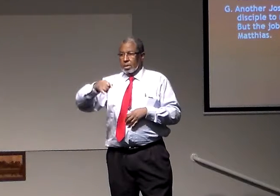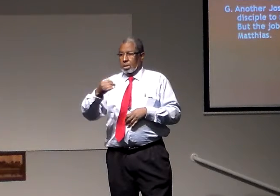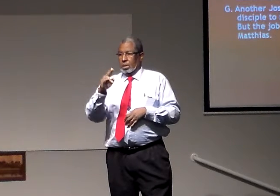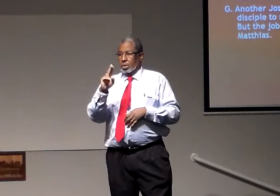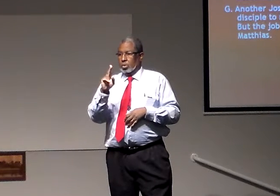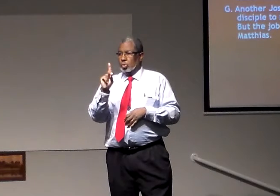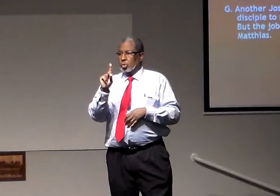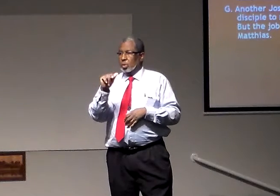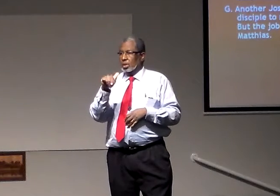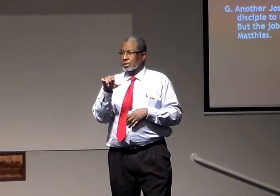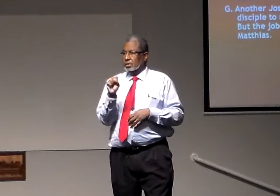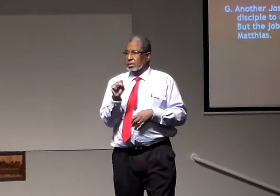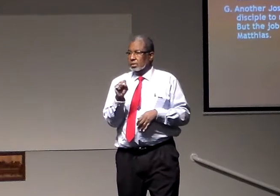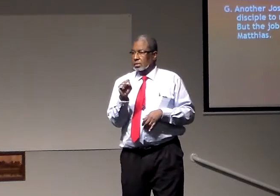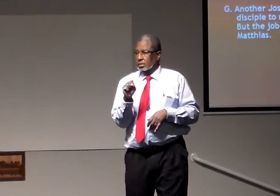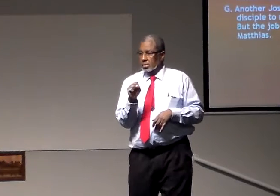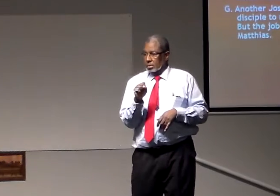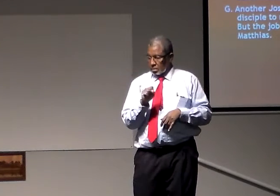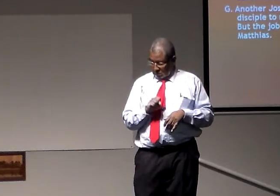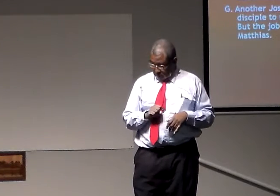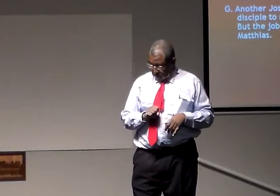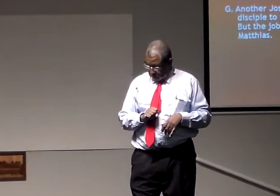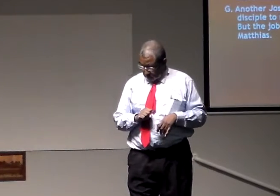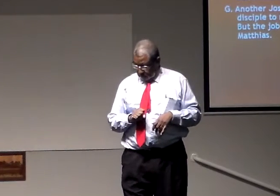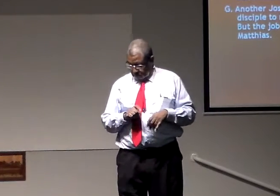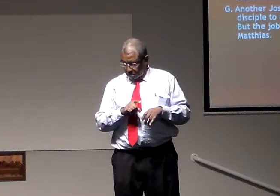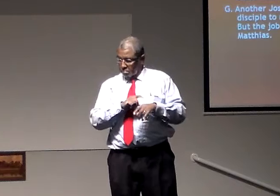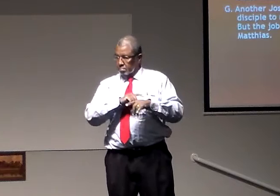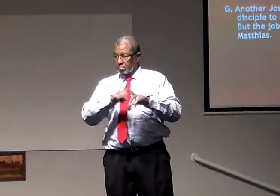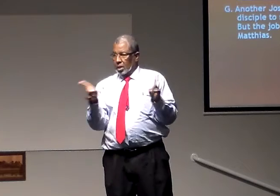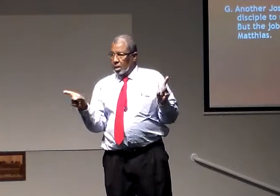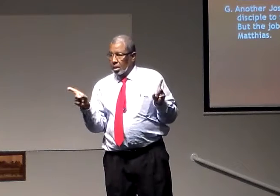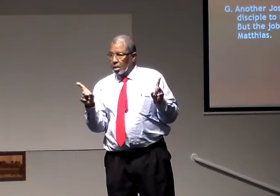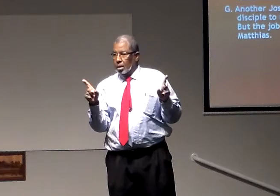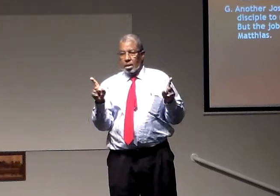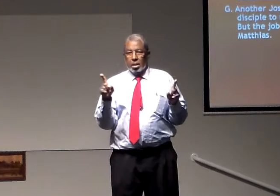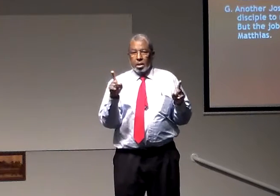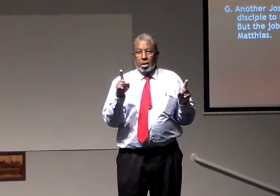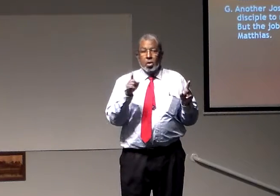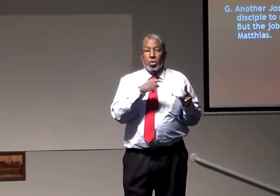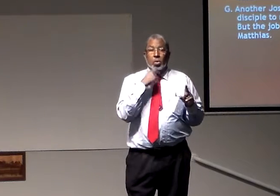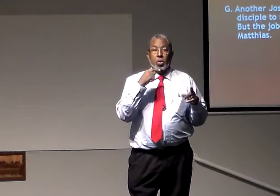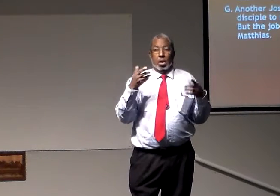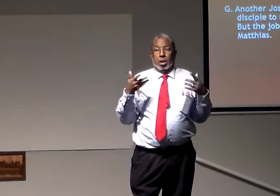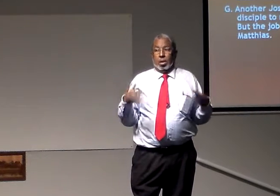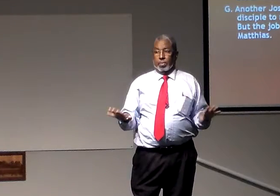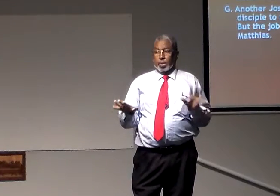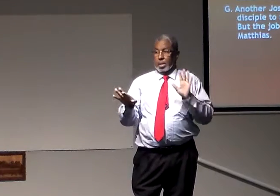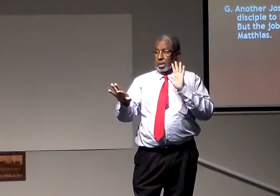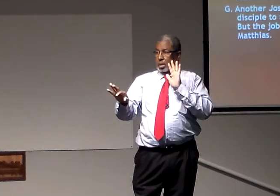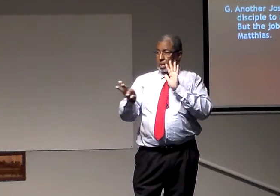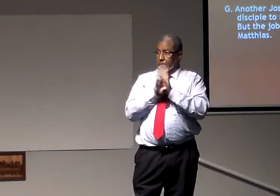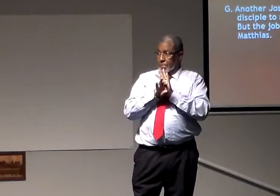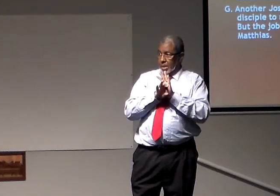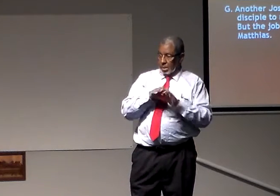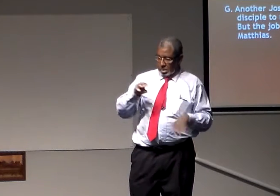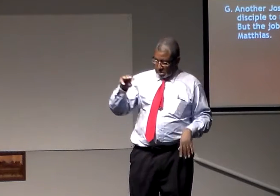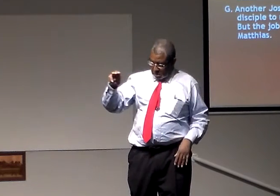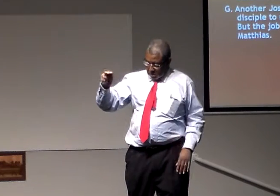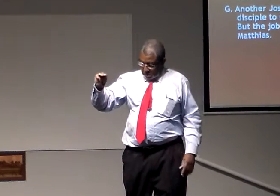wicked Judas Iscariot. But the job went to another man who already named